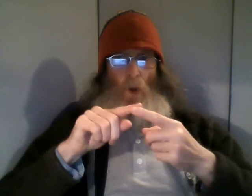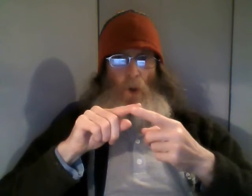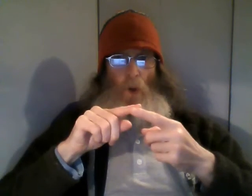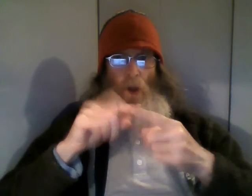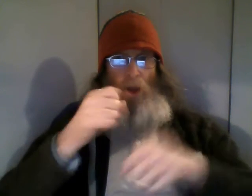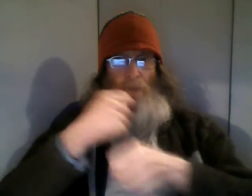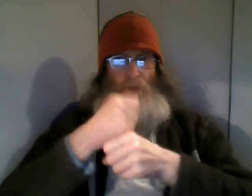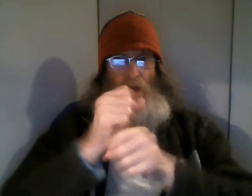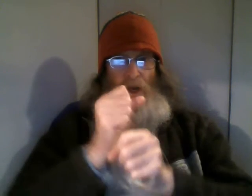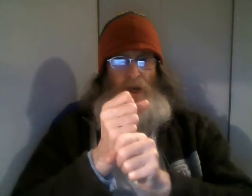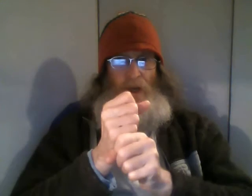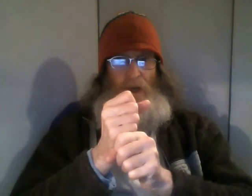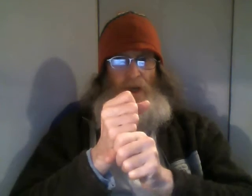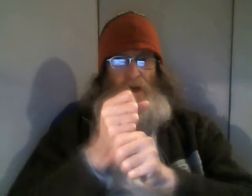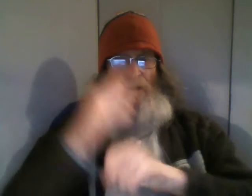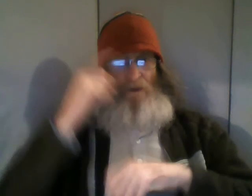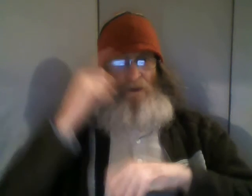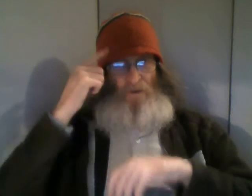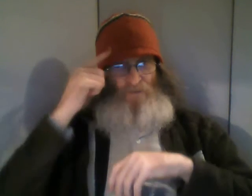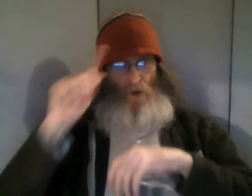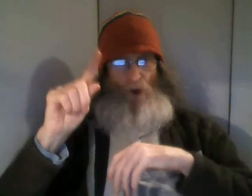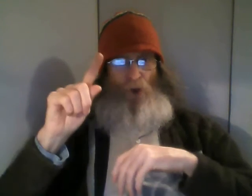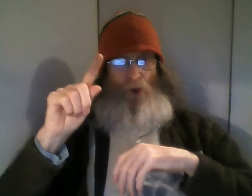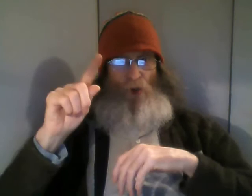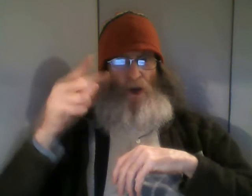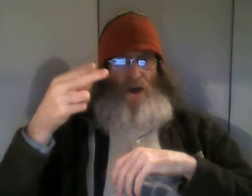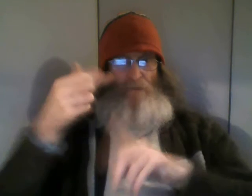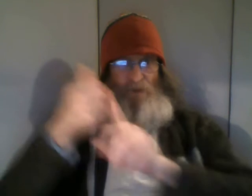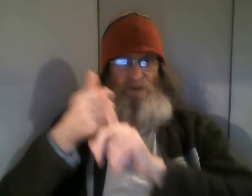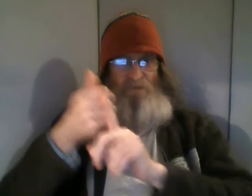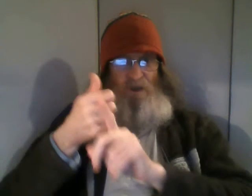you. You did a great job on the album. Thanks.